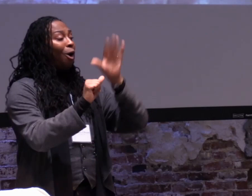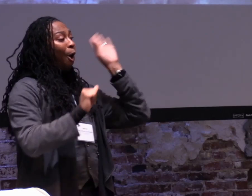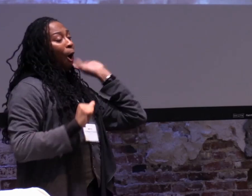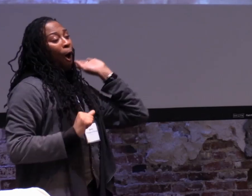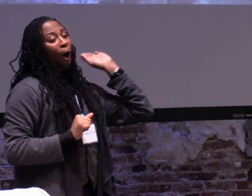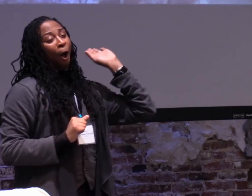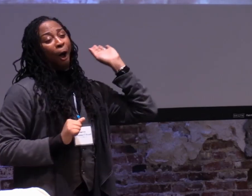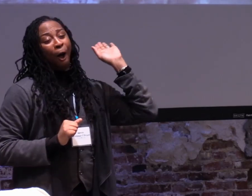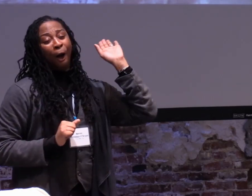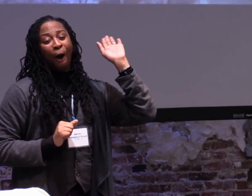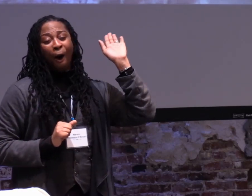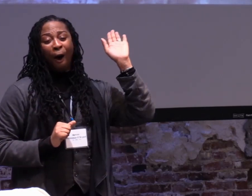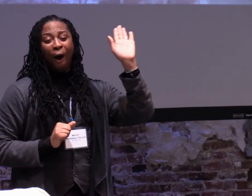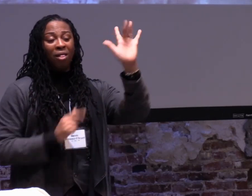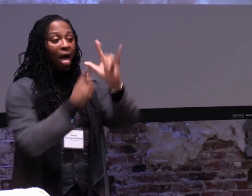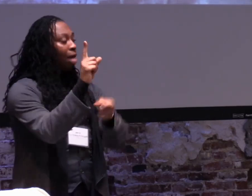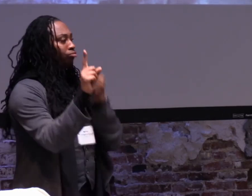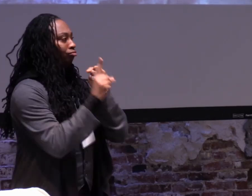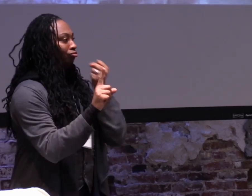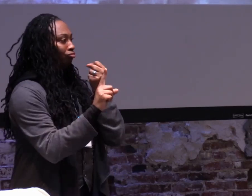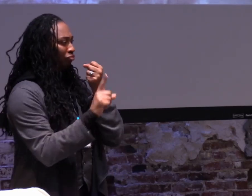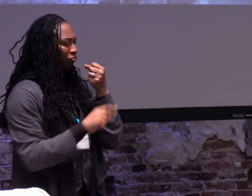And I danced my way all the way through